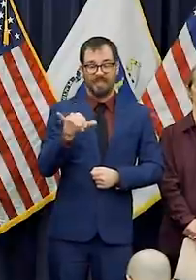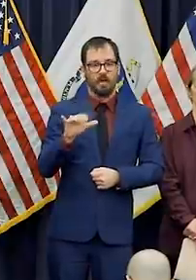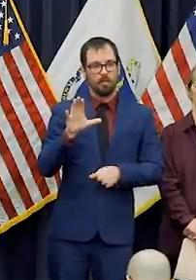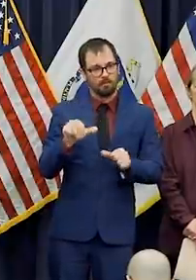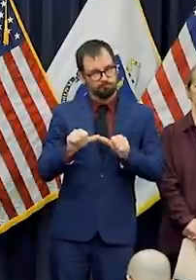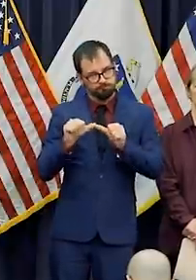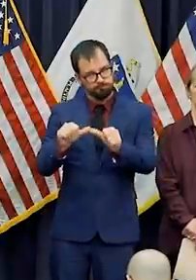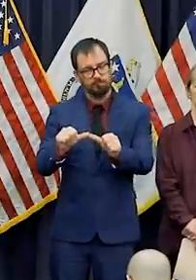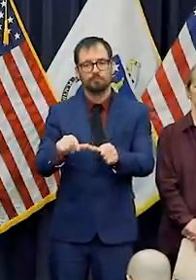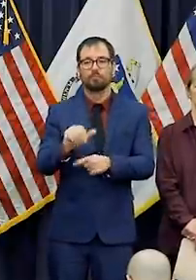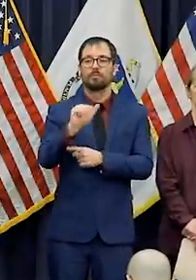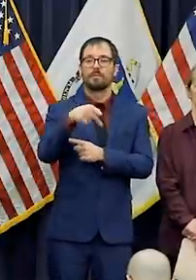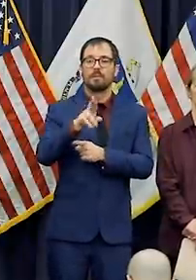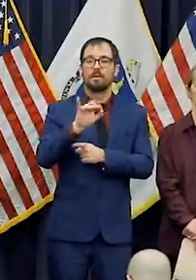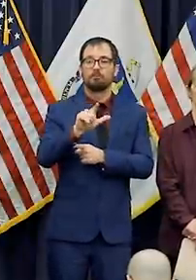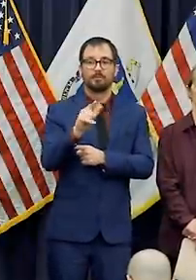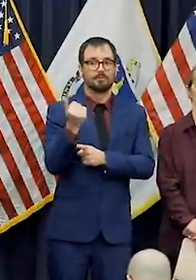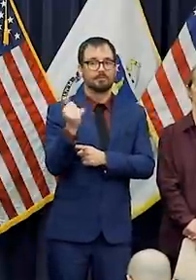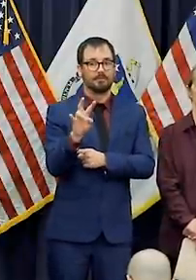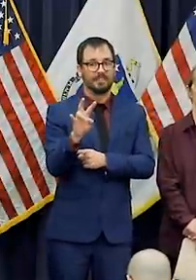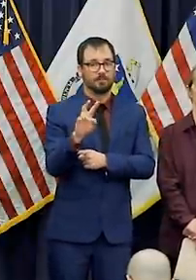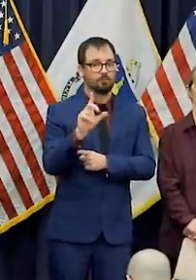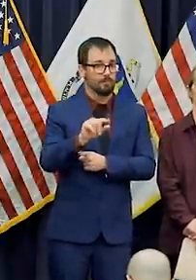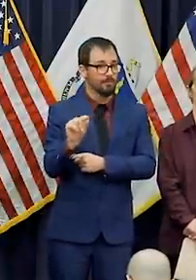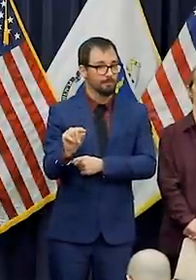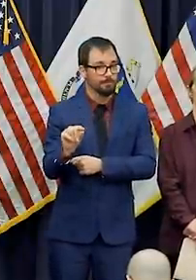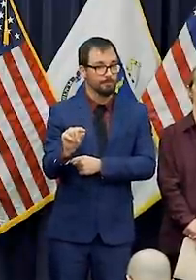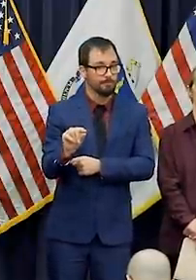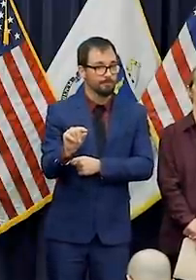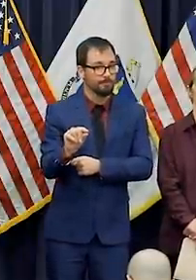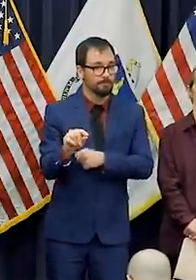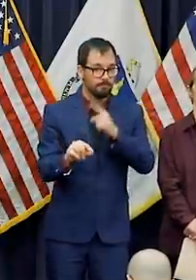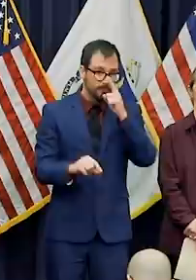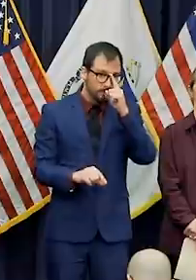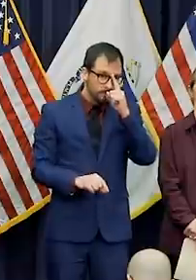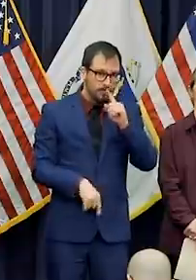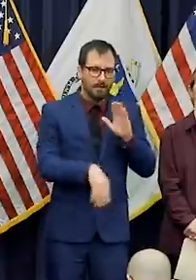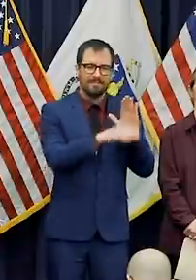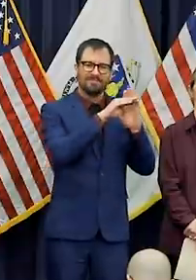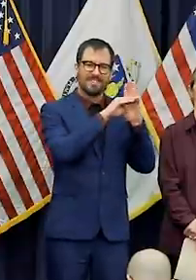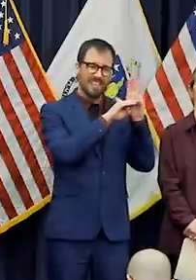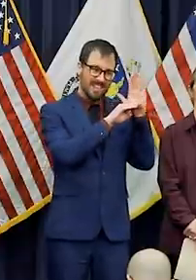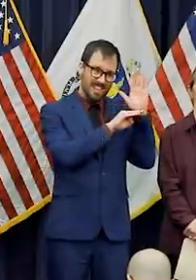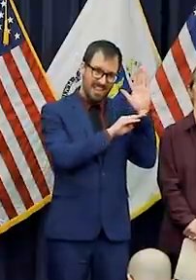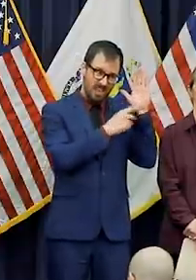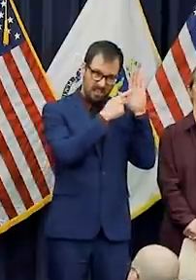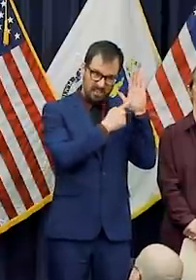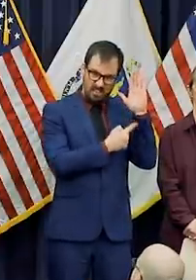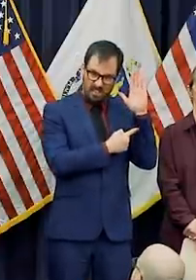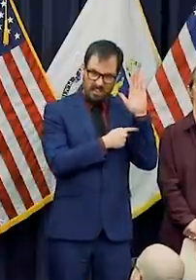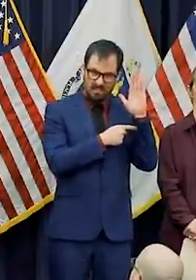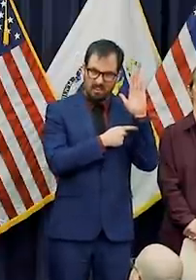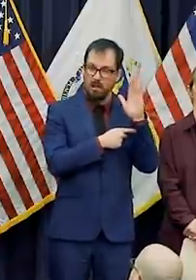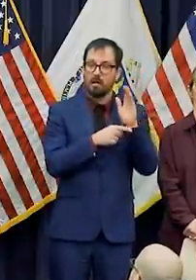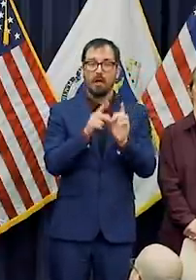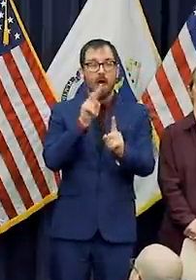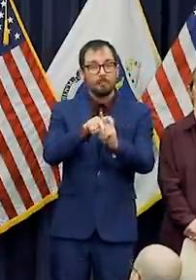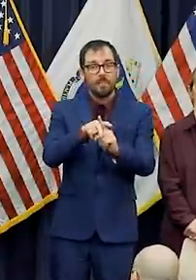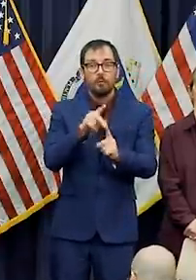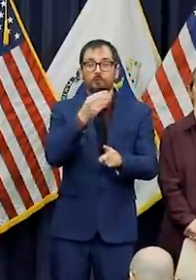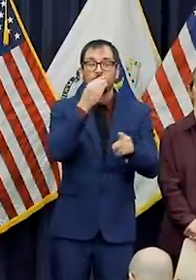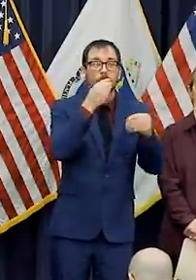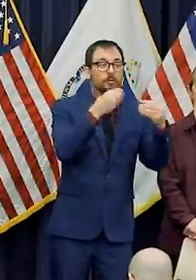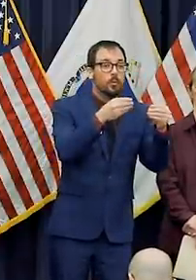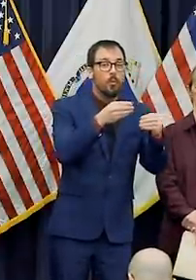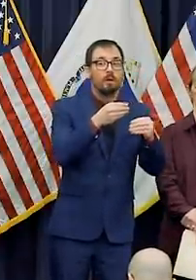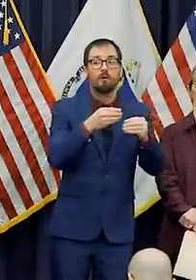this order doesn't apply to grocery stores or pharmacies. This is about bars and restaurants and those places that people do